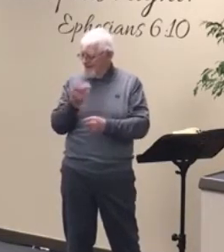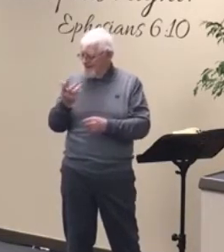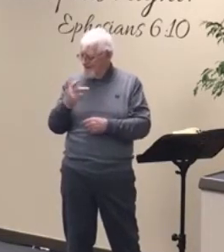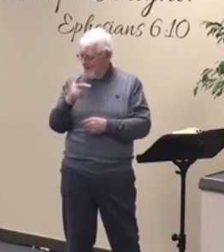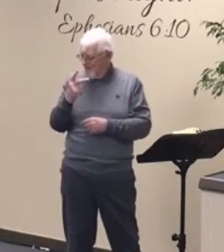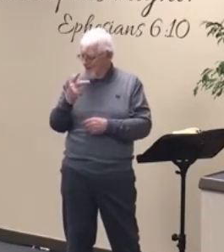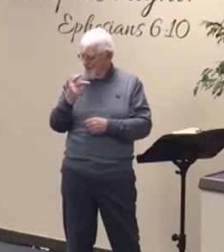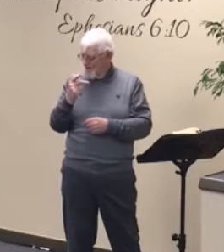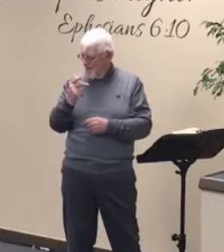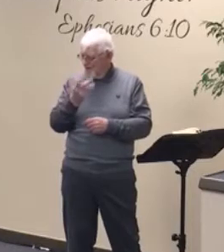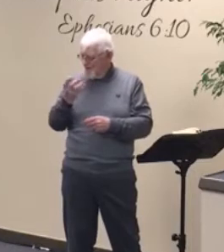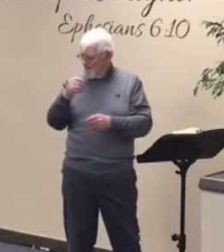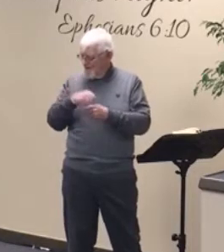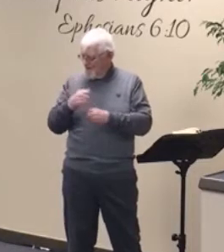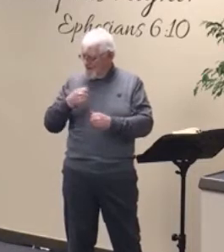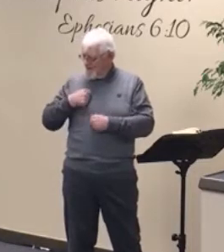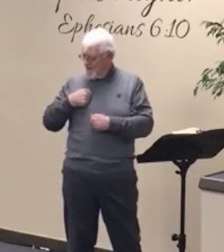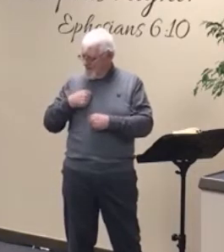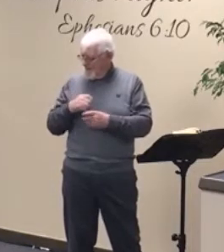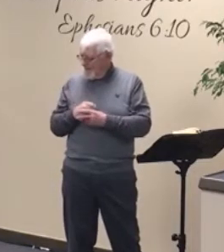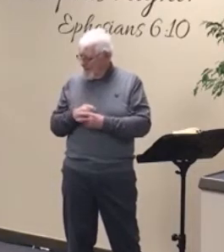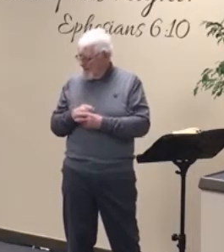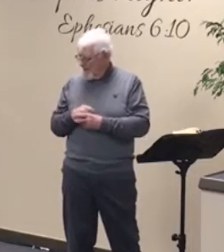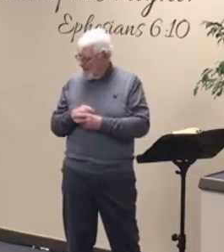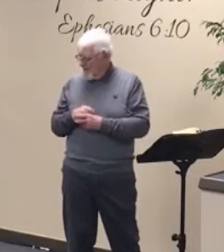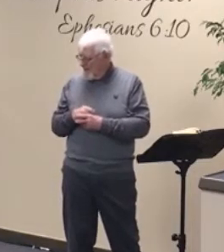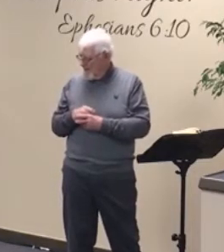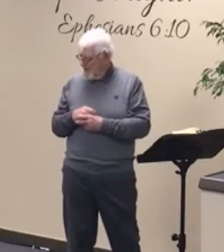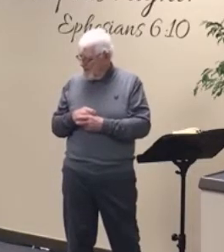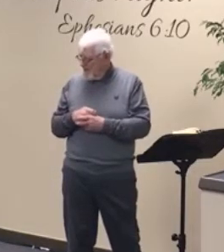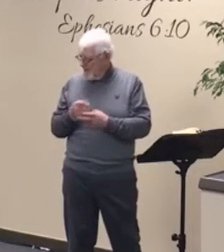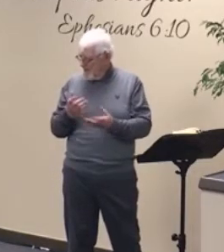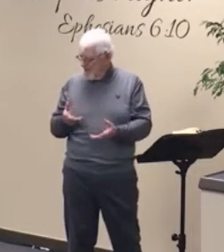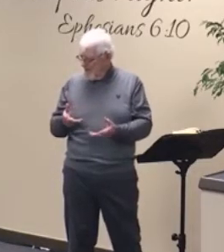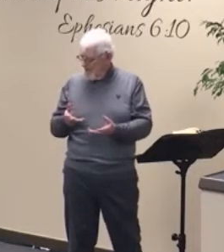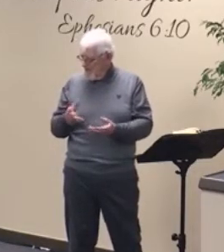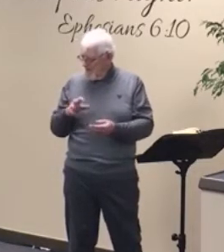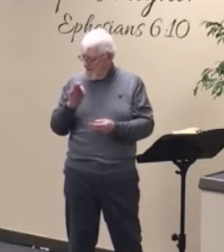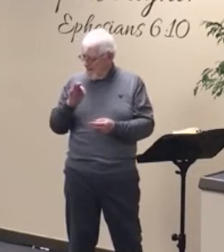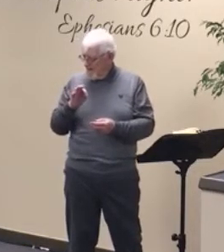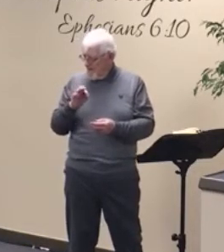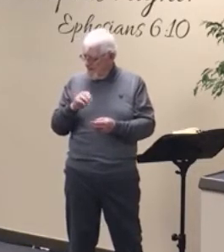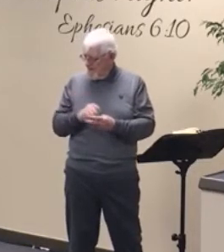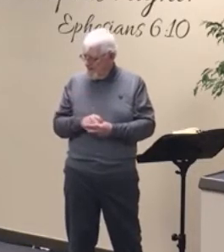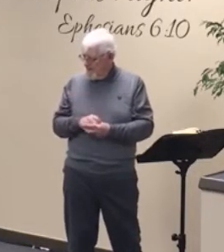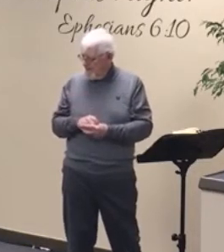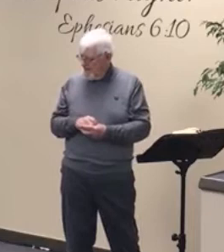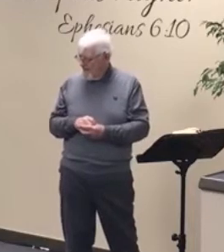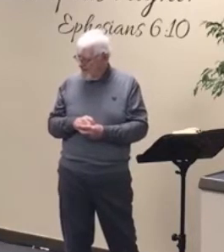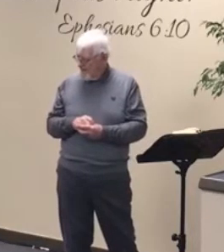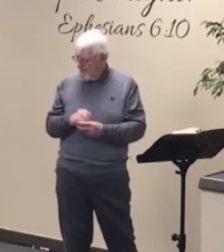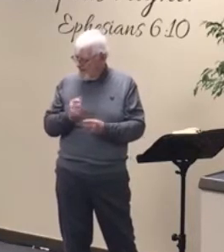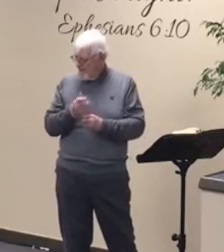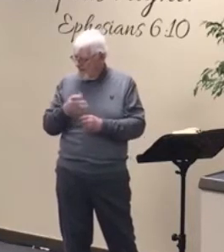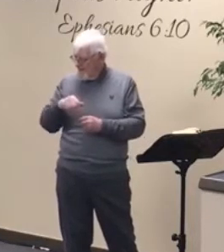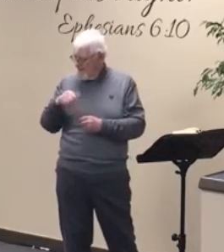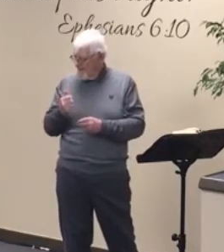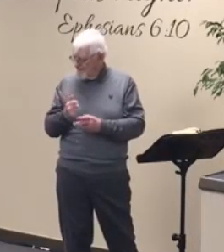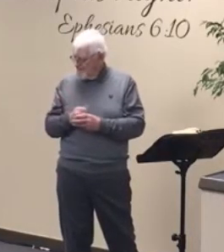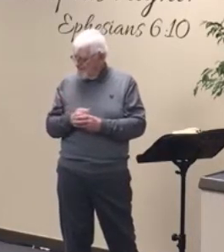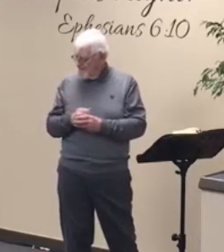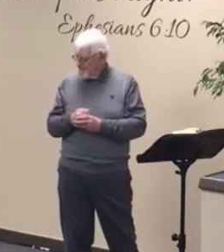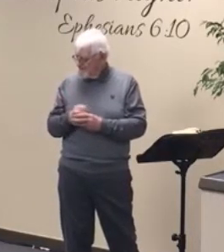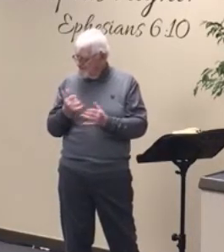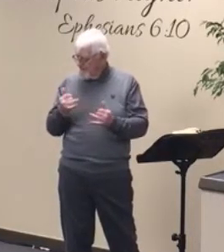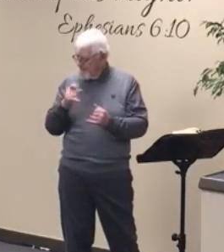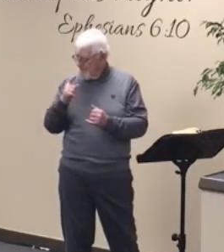say there's only one thing or three things, you know. It's laying down, pick it up. If it's, can't pick it up, paint it. And if it's something else, whatever. But this